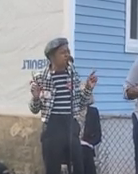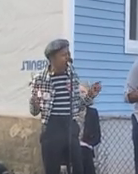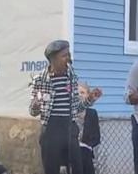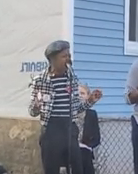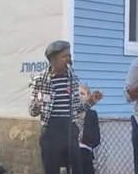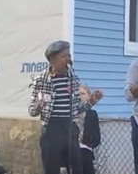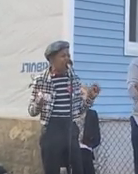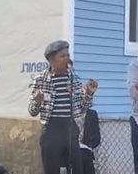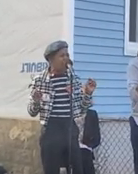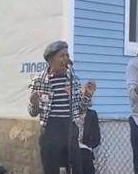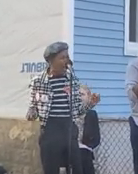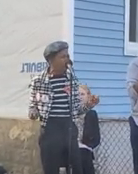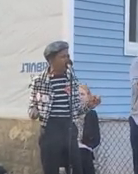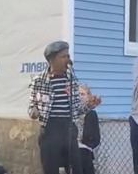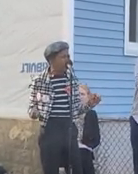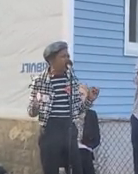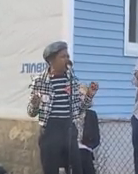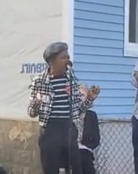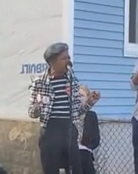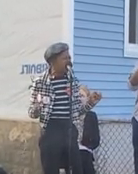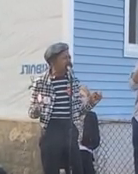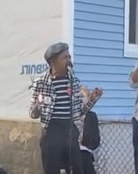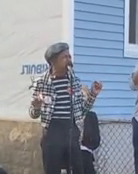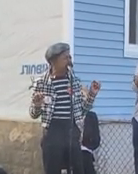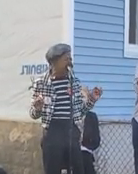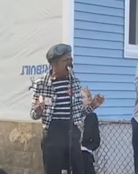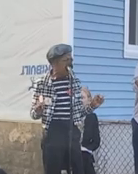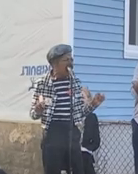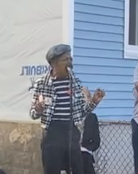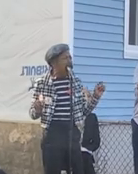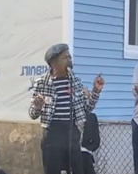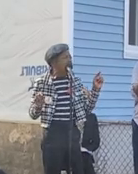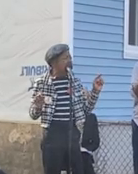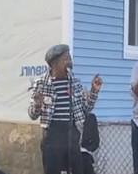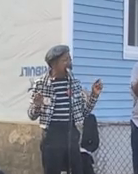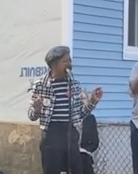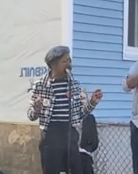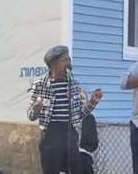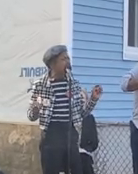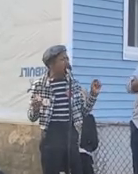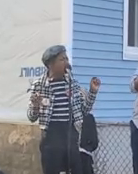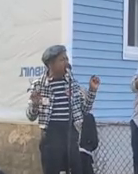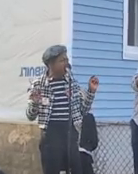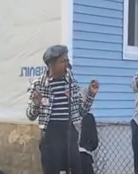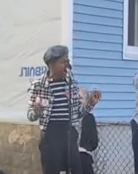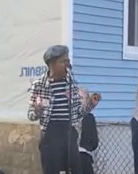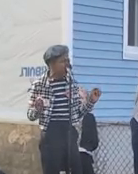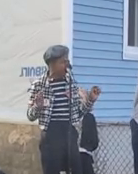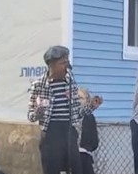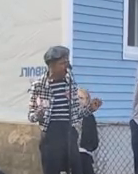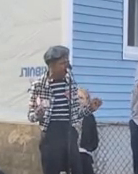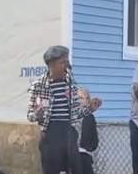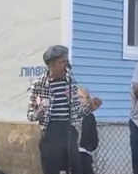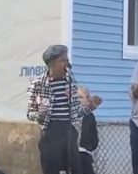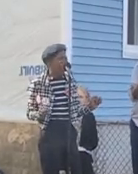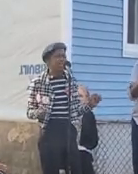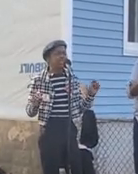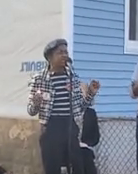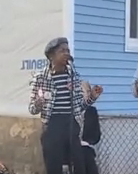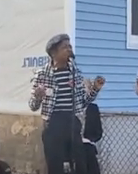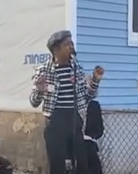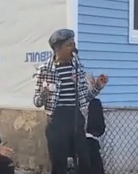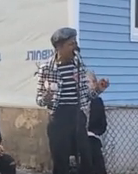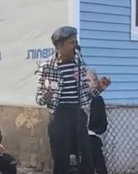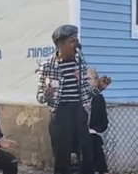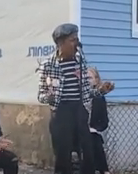can't afford housing is able to be stable, because when you're stable, you raise a stable family. And